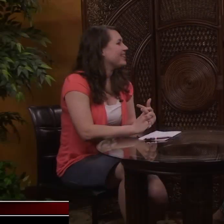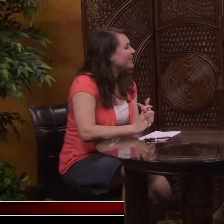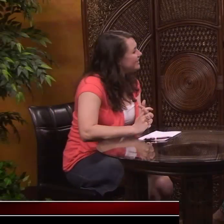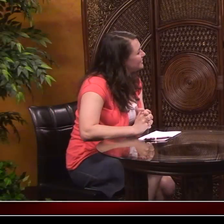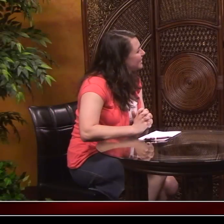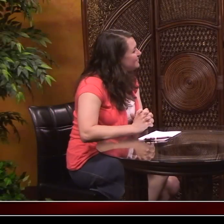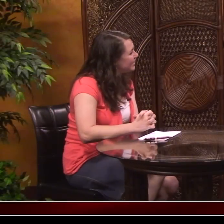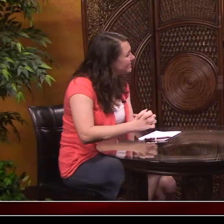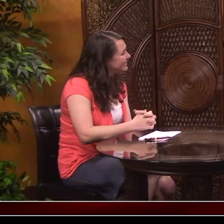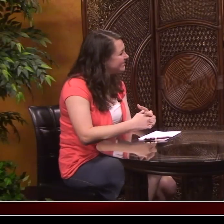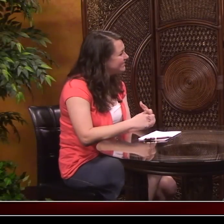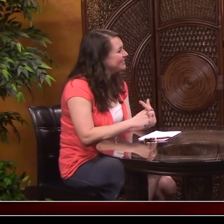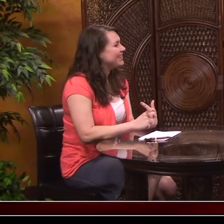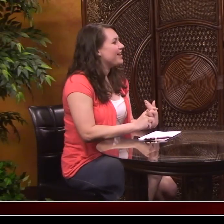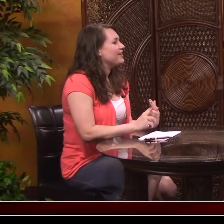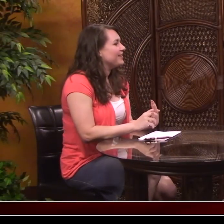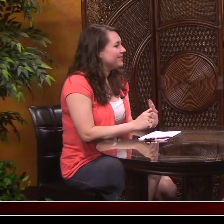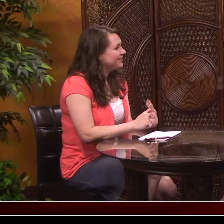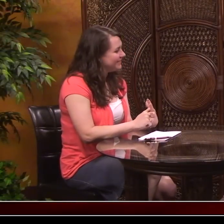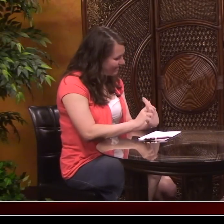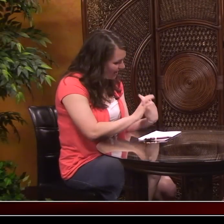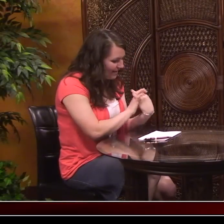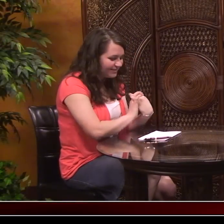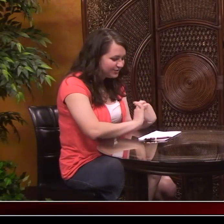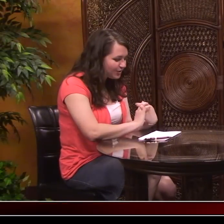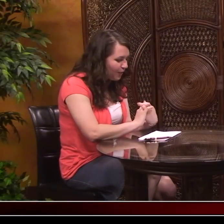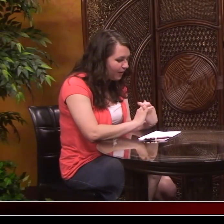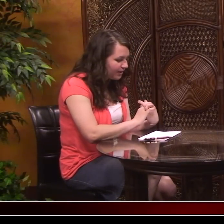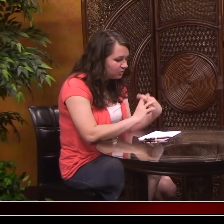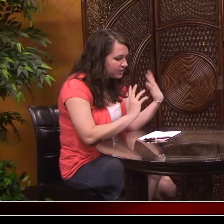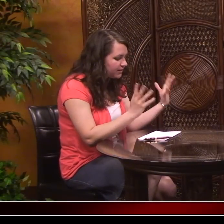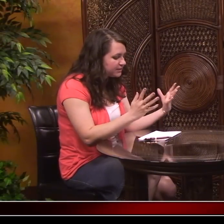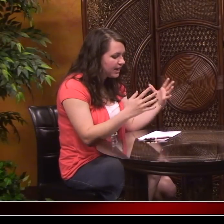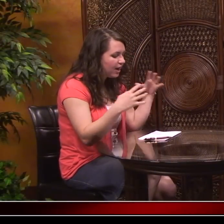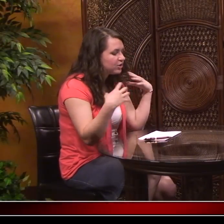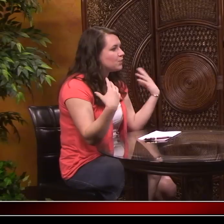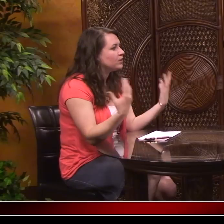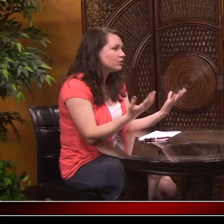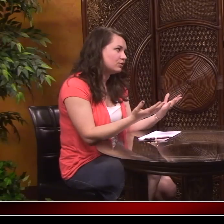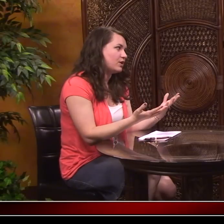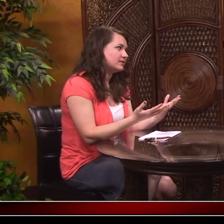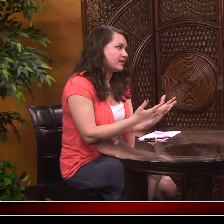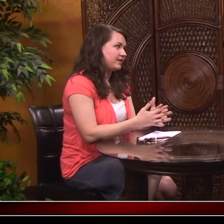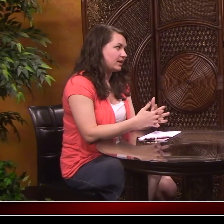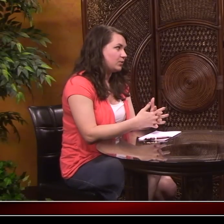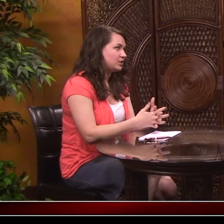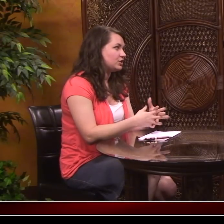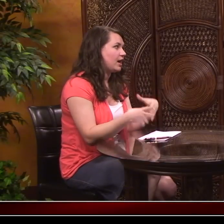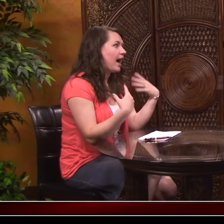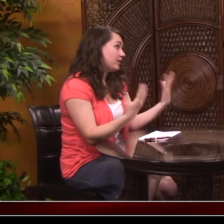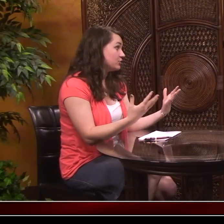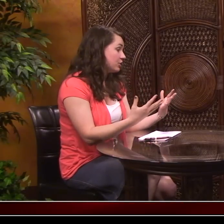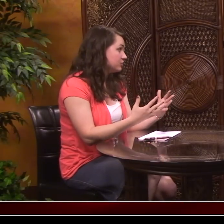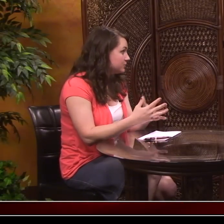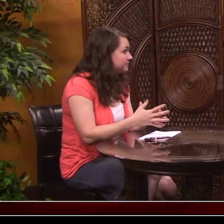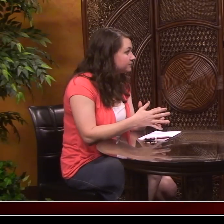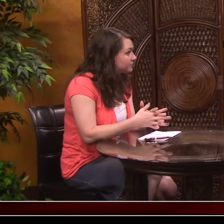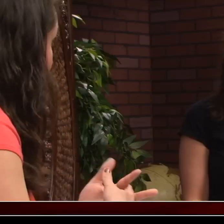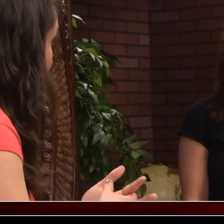Thank you for coming. You're welcome. Thanks for having me. Yeah. So can you tell us, how do you include sign language at your church?